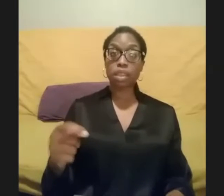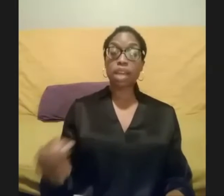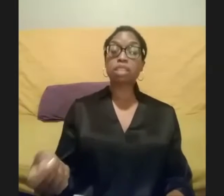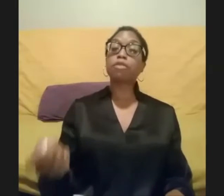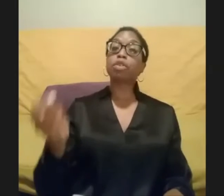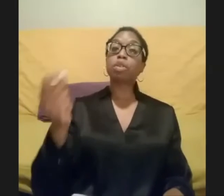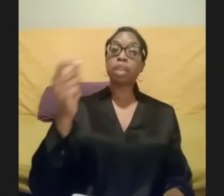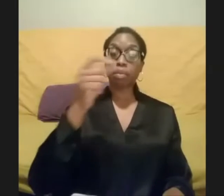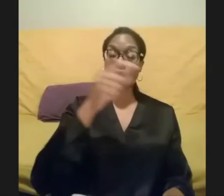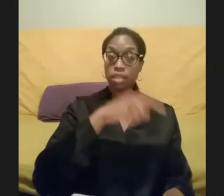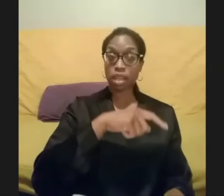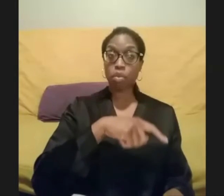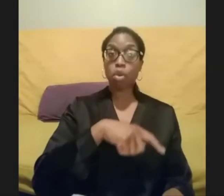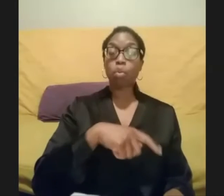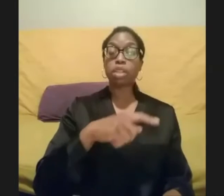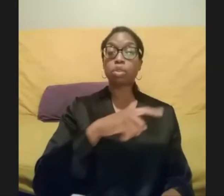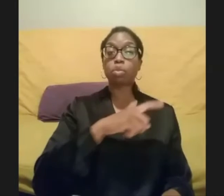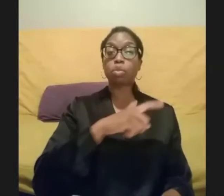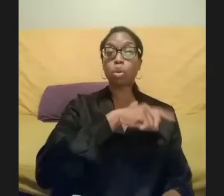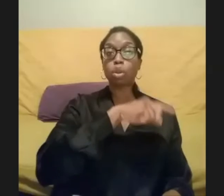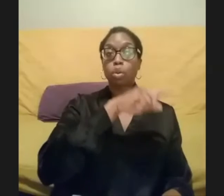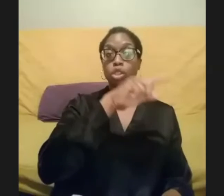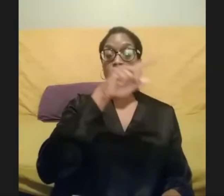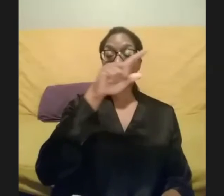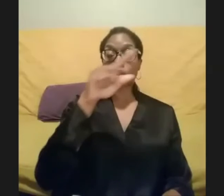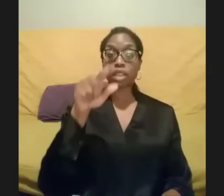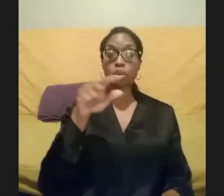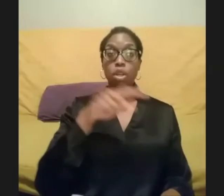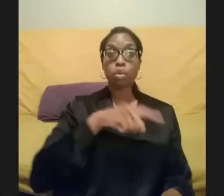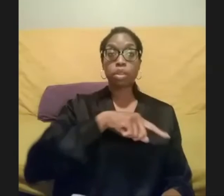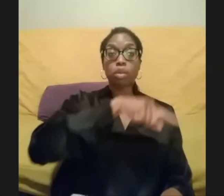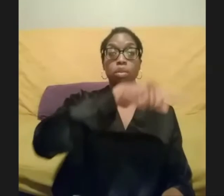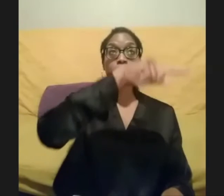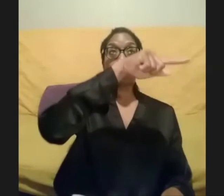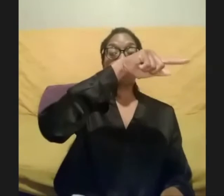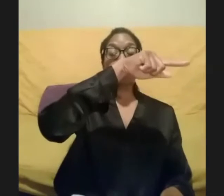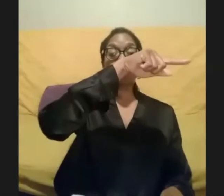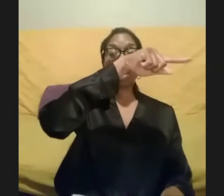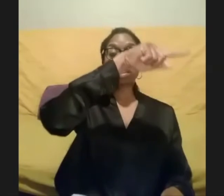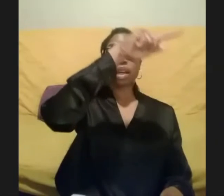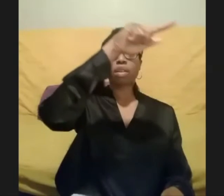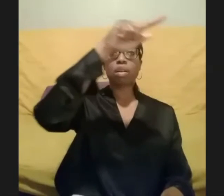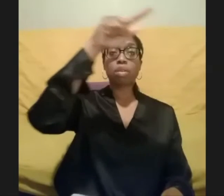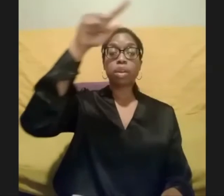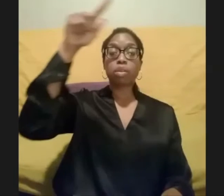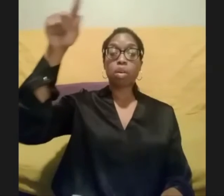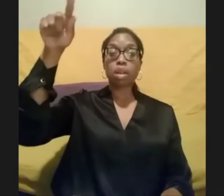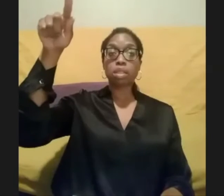is the full camera exam where they do the whole lower GI tract, where they go literally from the right side all the way across to